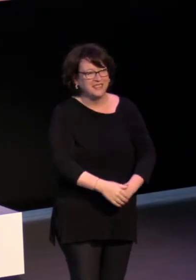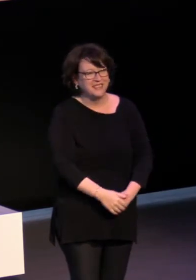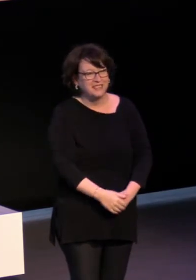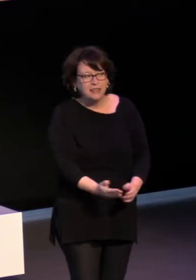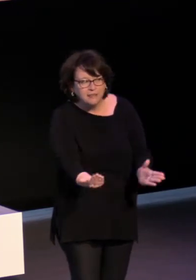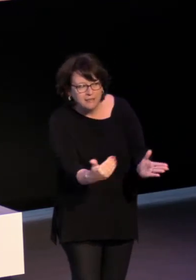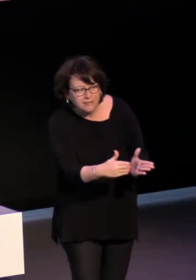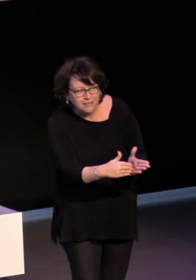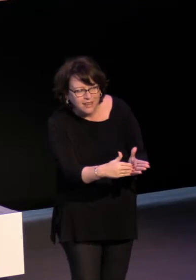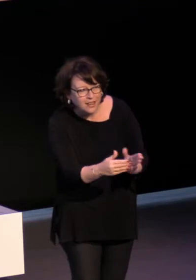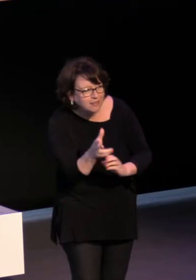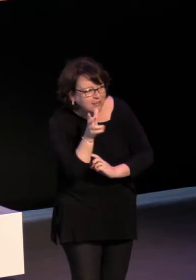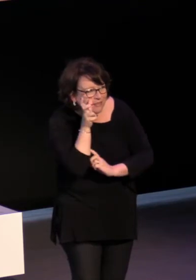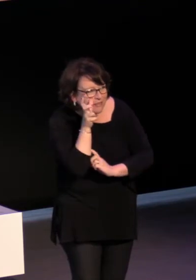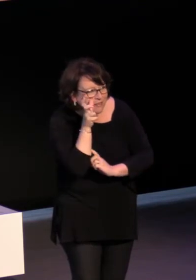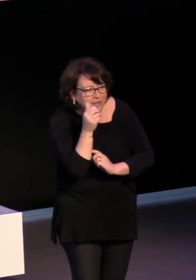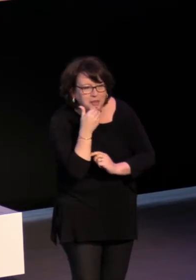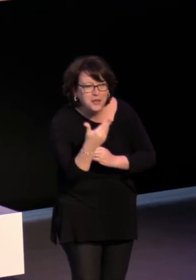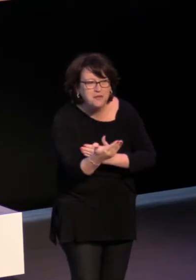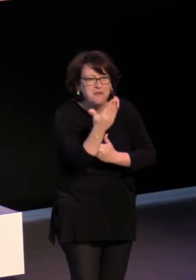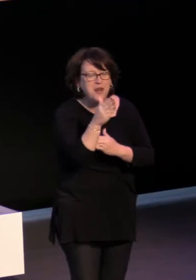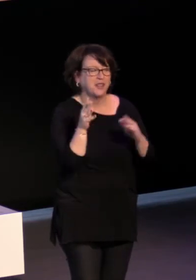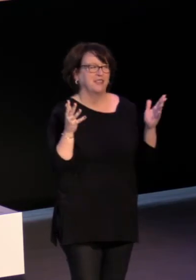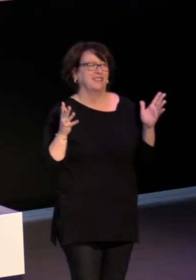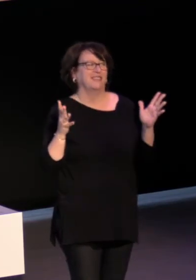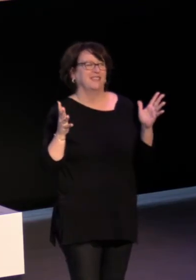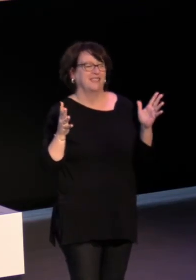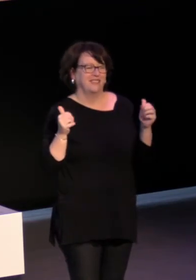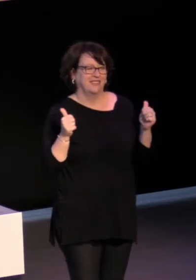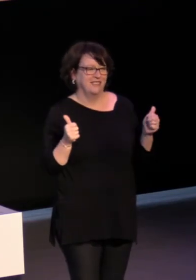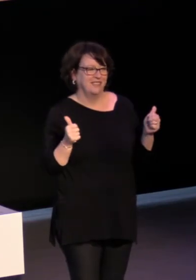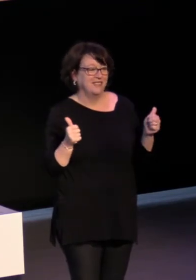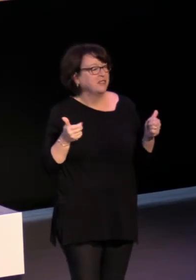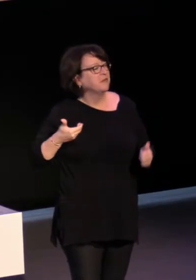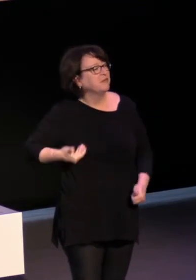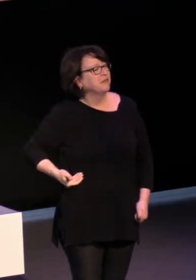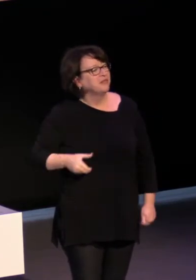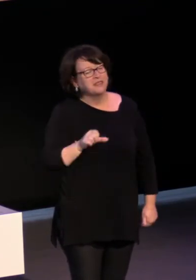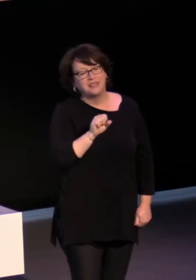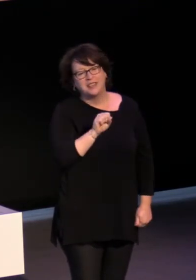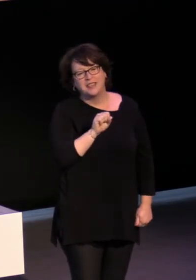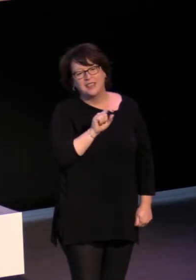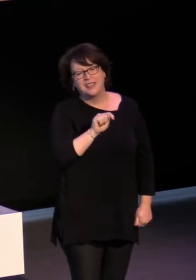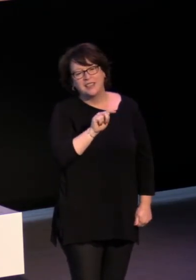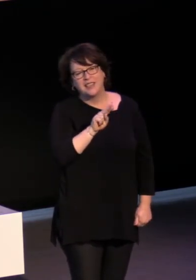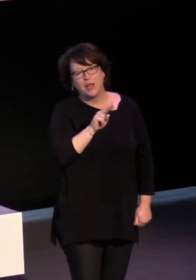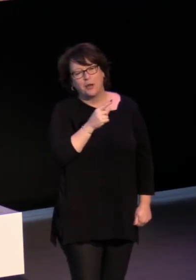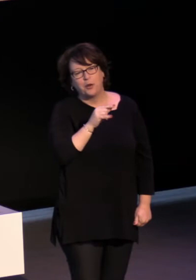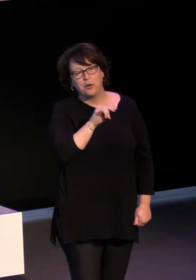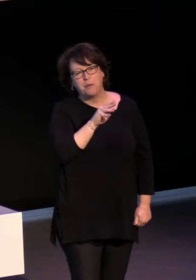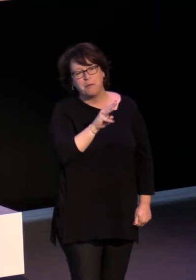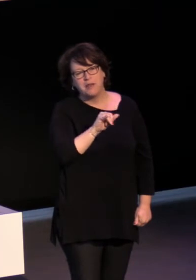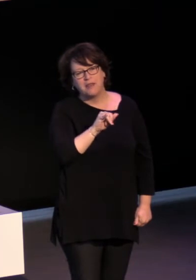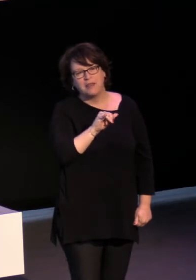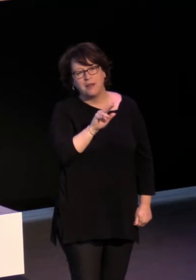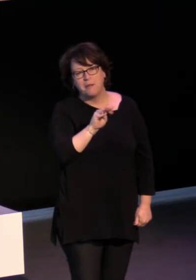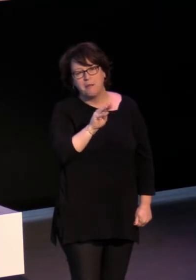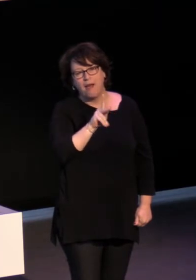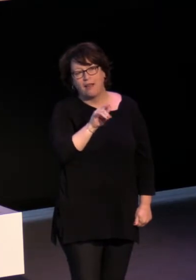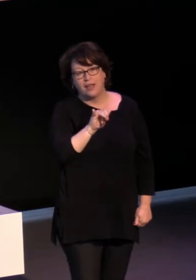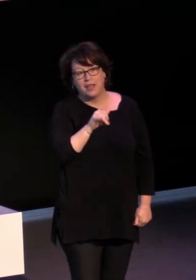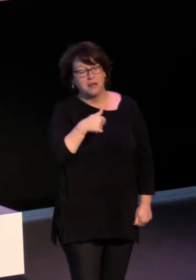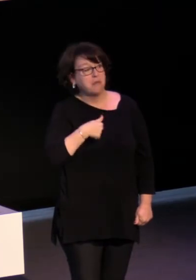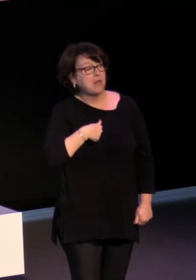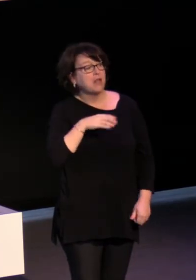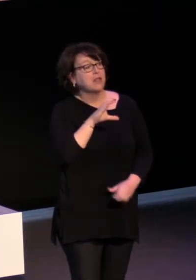One more time. Good morning. Awesome. I'm Tsugumi Maki. I'm the Chief Operating Officer here at the